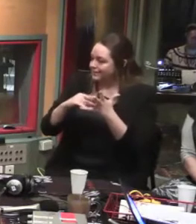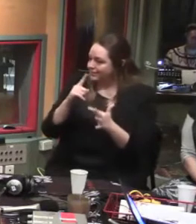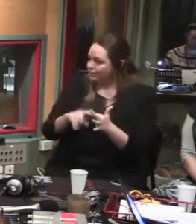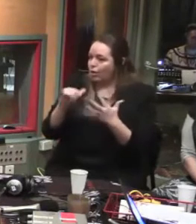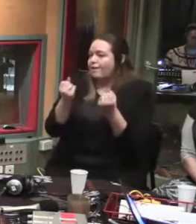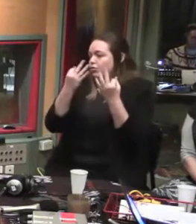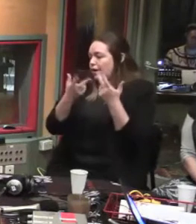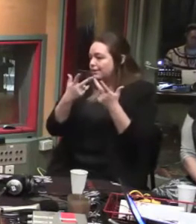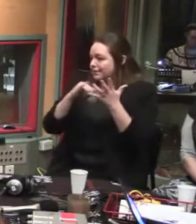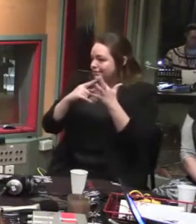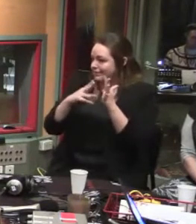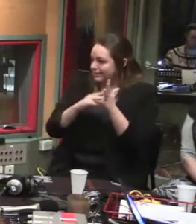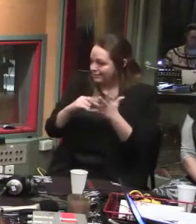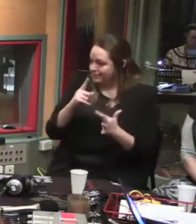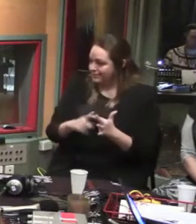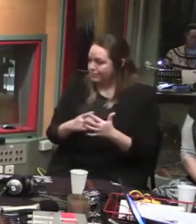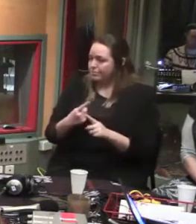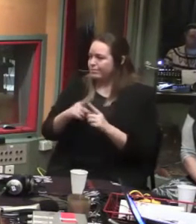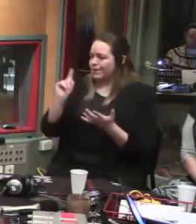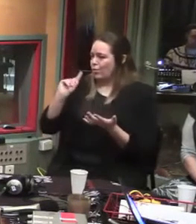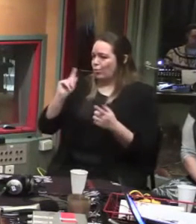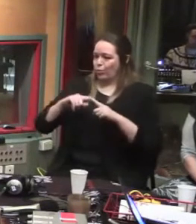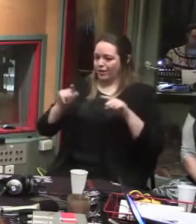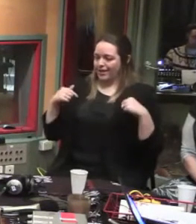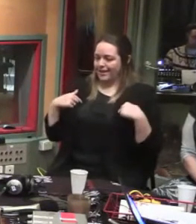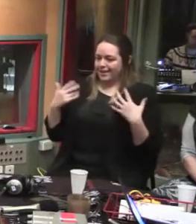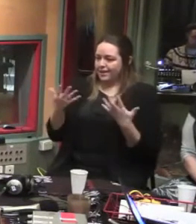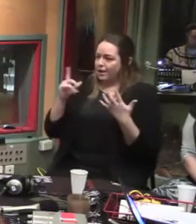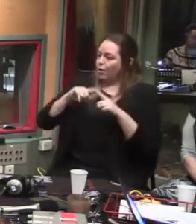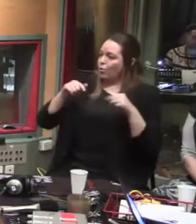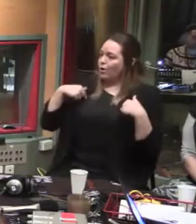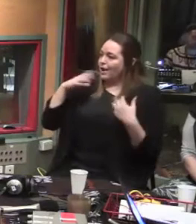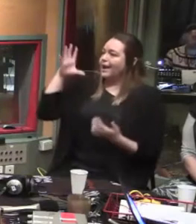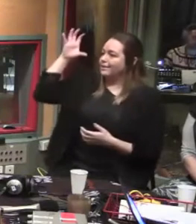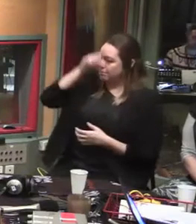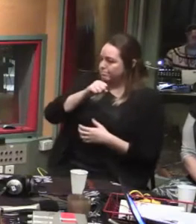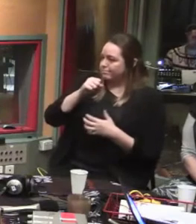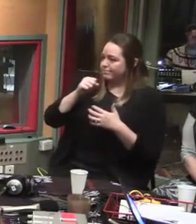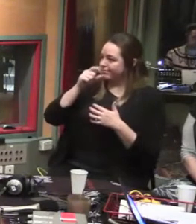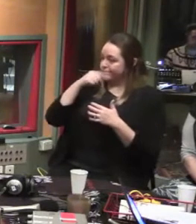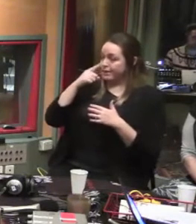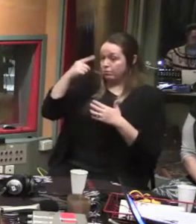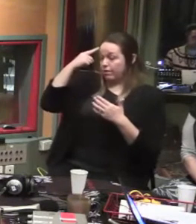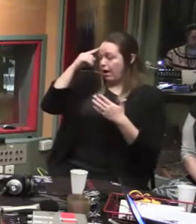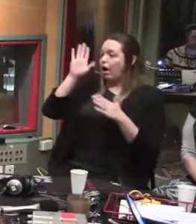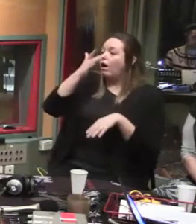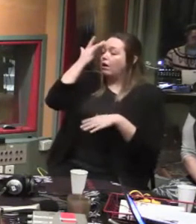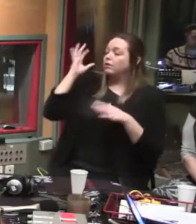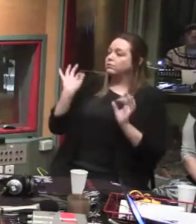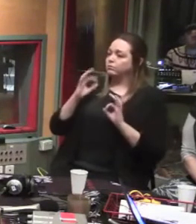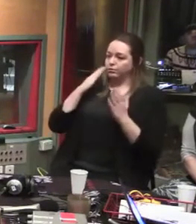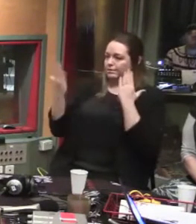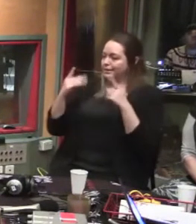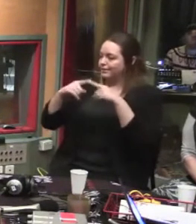or doesn't have a different sense, and what we, the assumptions that we make and take for granted, comparing the different